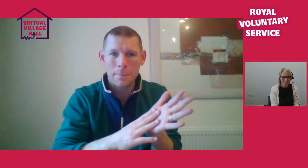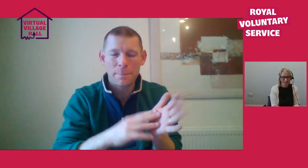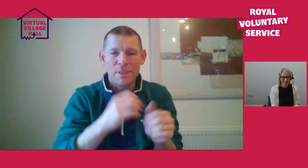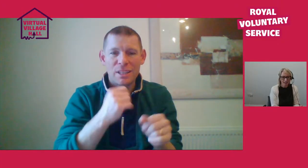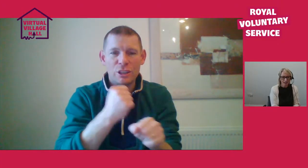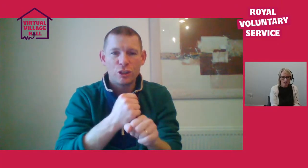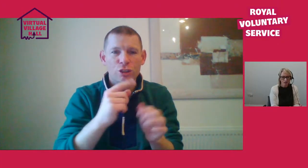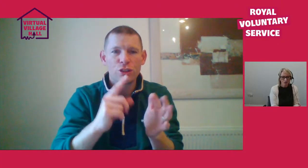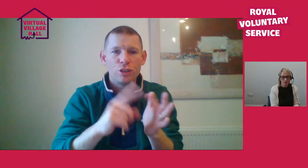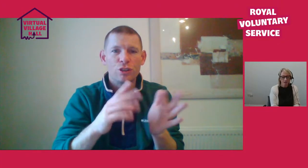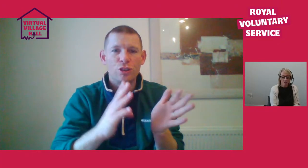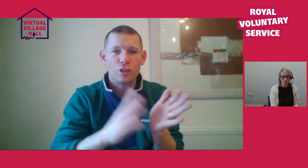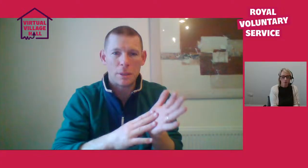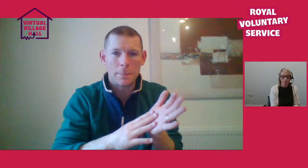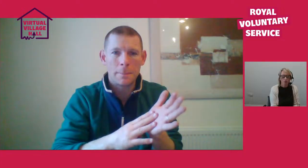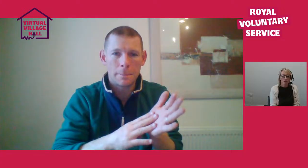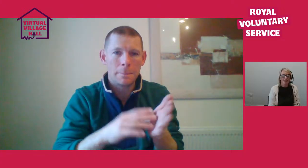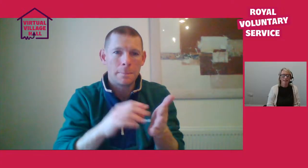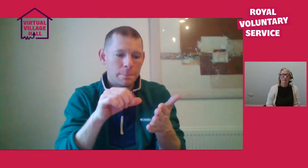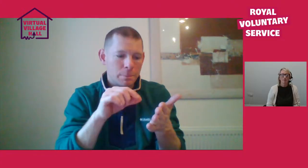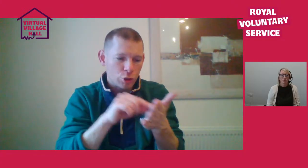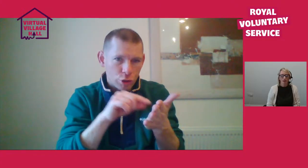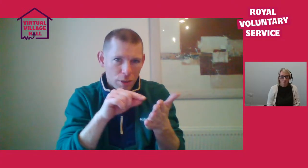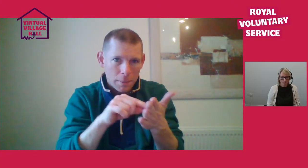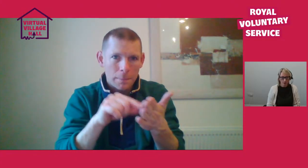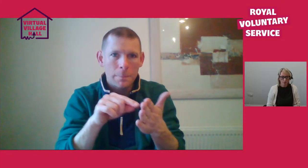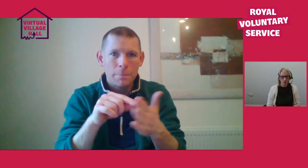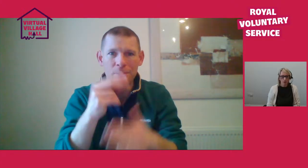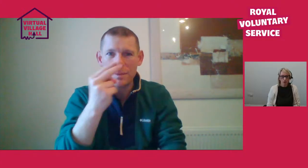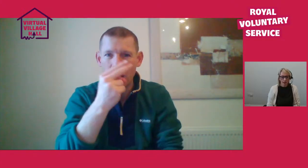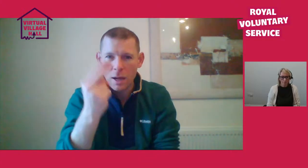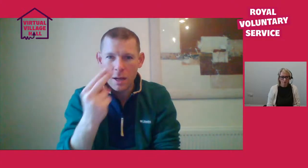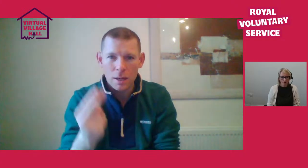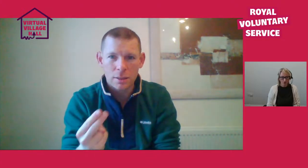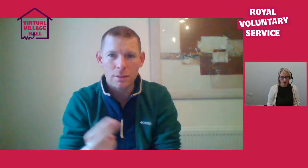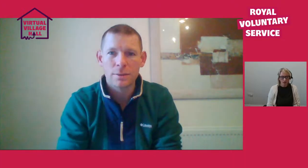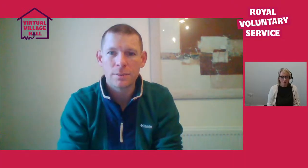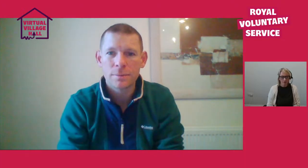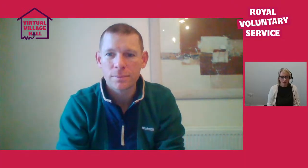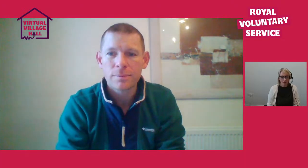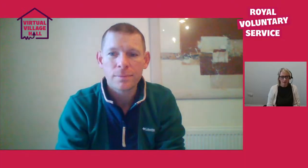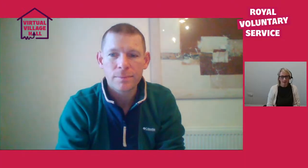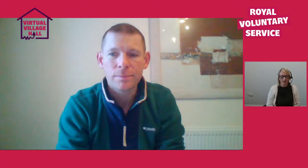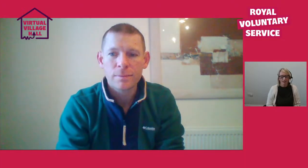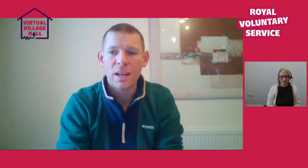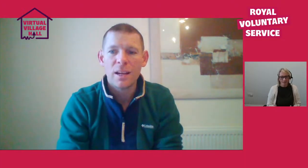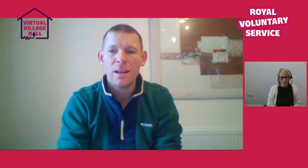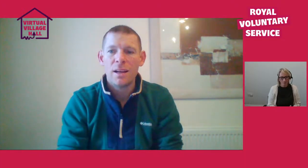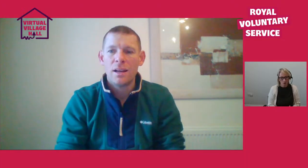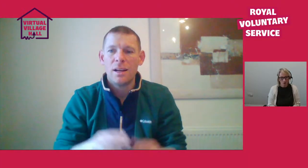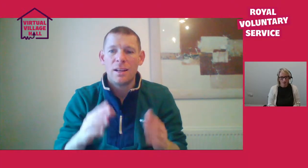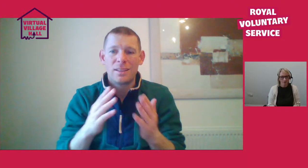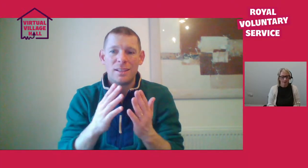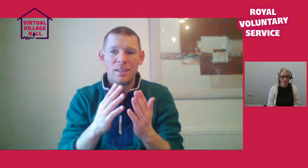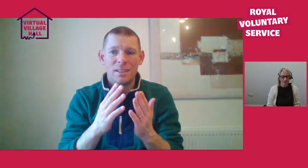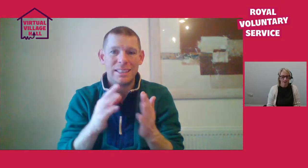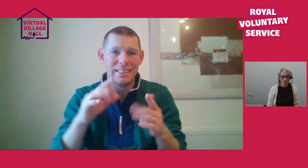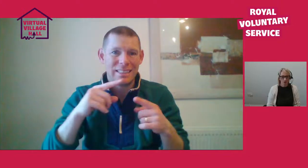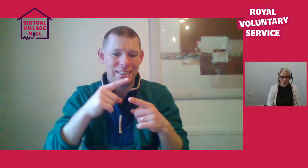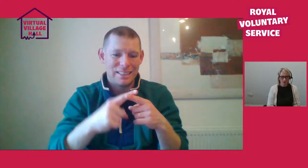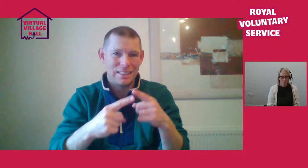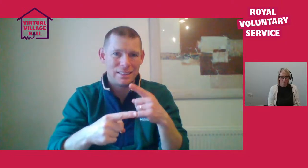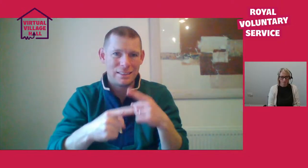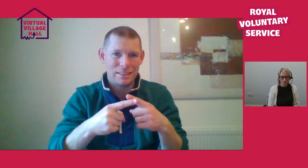just sticking. So I think you probably would need to fingerspell the word gem first and then stick them on and then